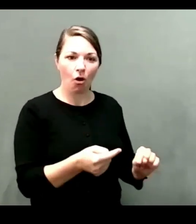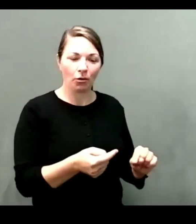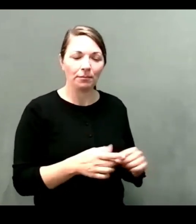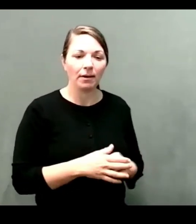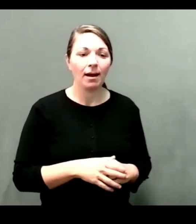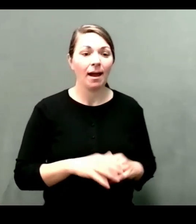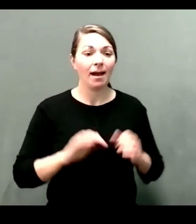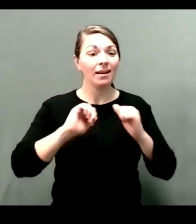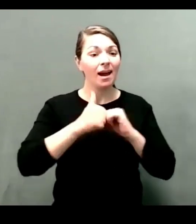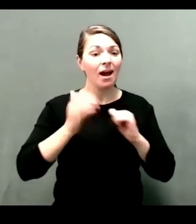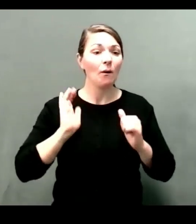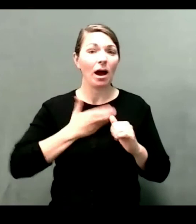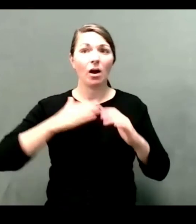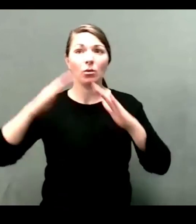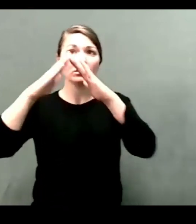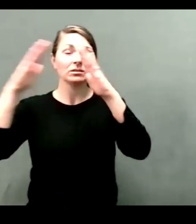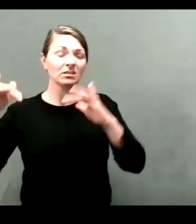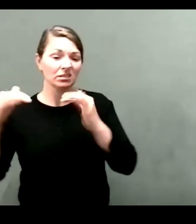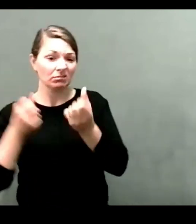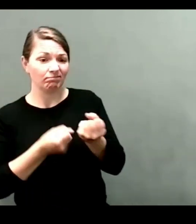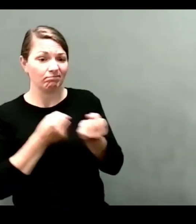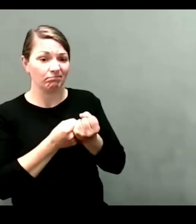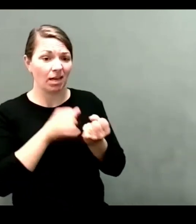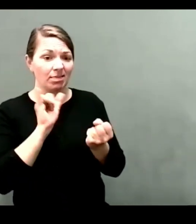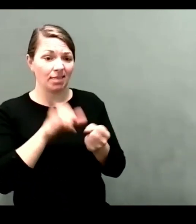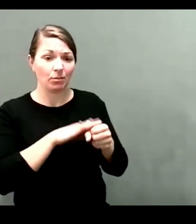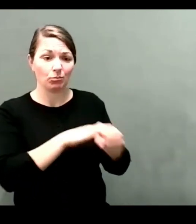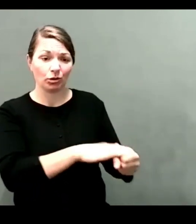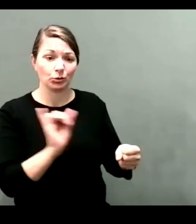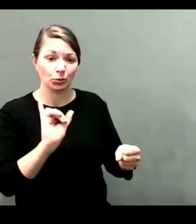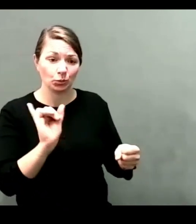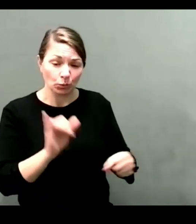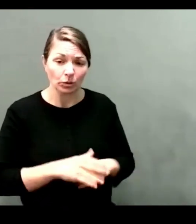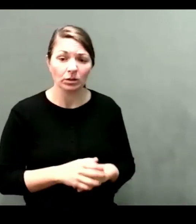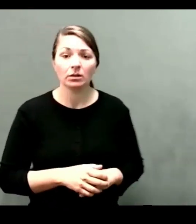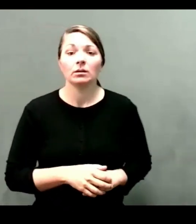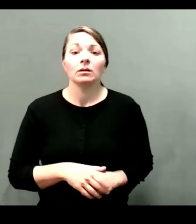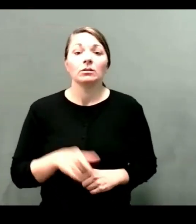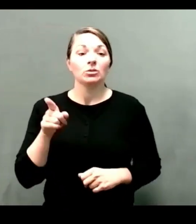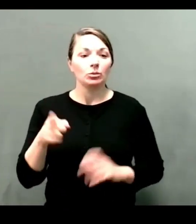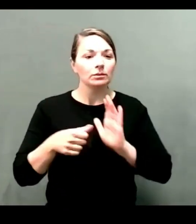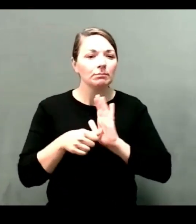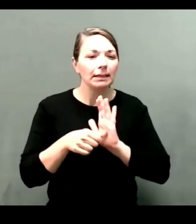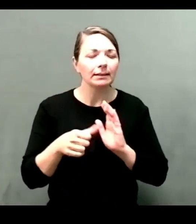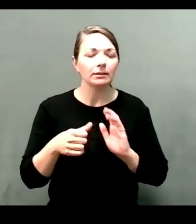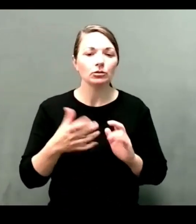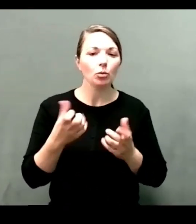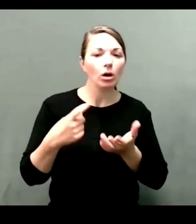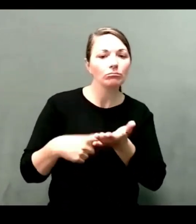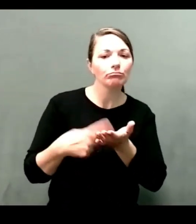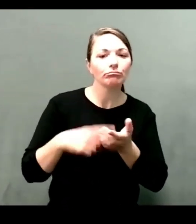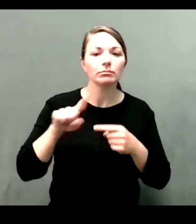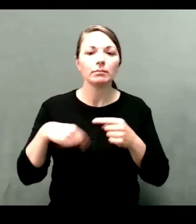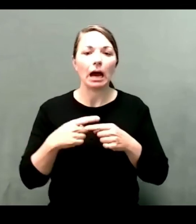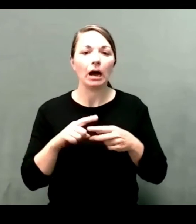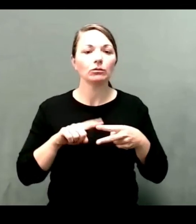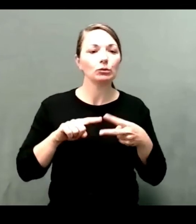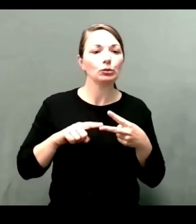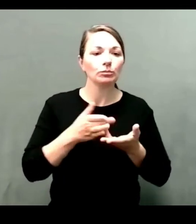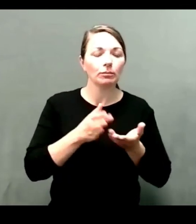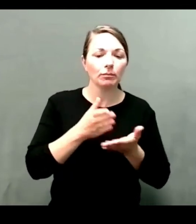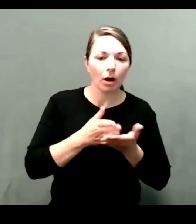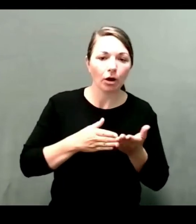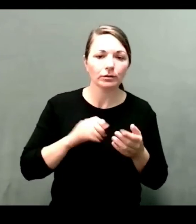oppression reinforced by our response systems? So this page is set up to try to get at those first 2 questions. How was oppression a root cause